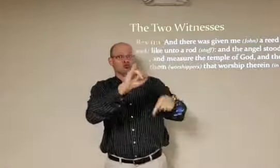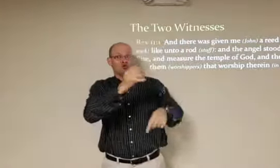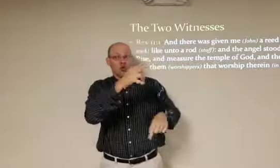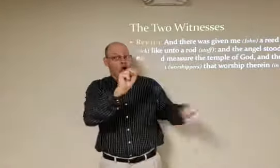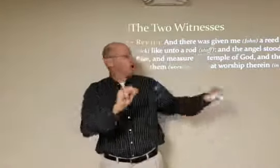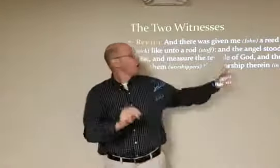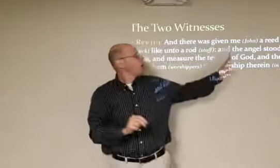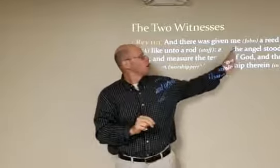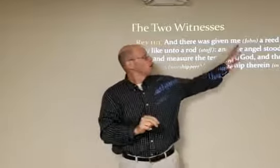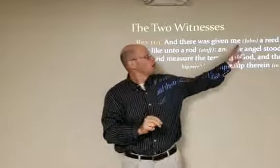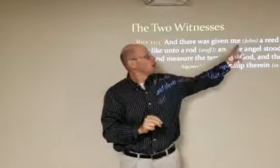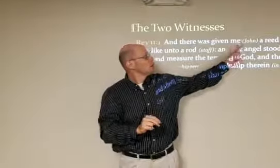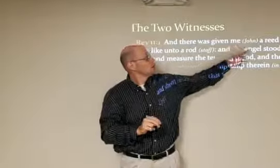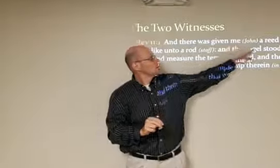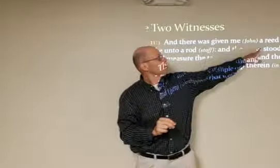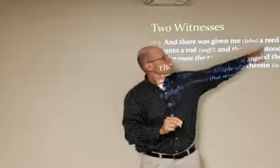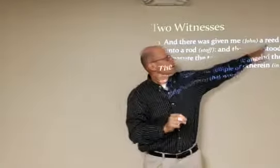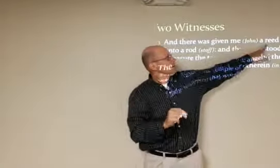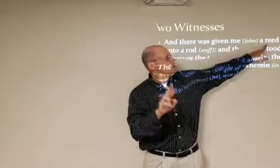And there was given to me